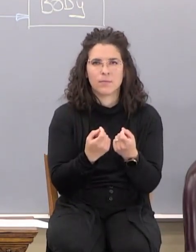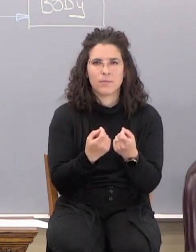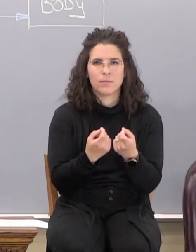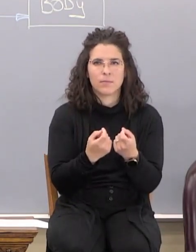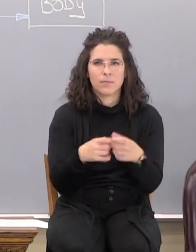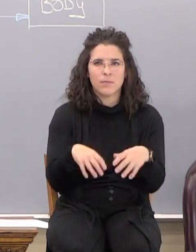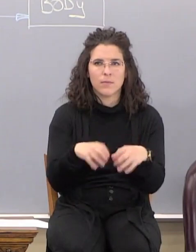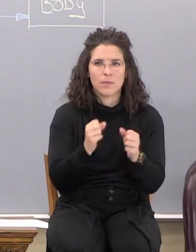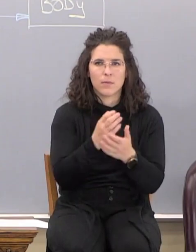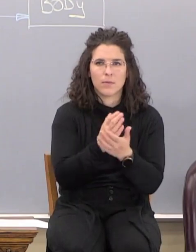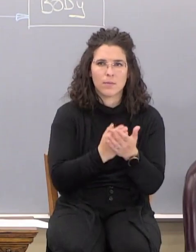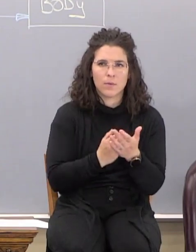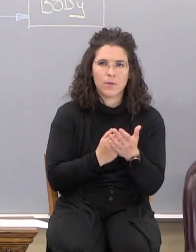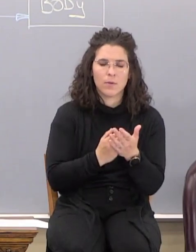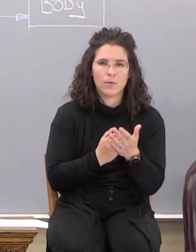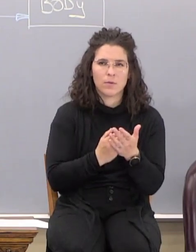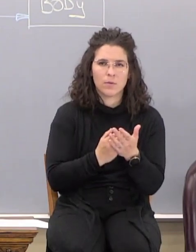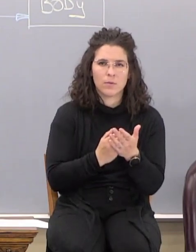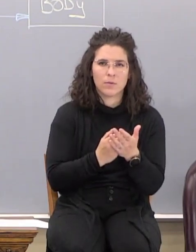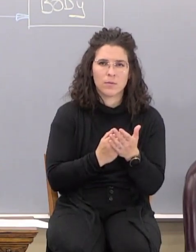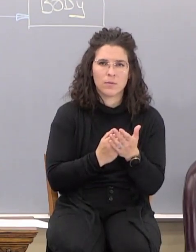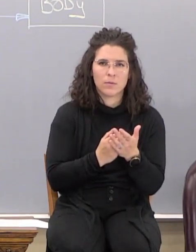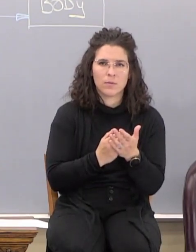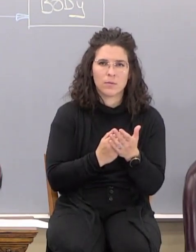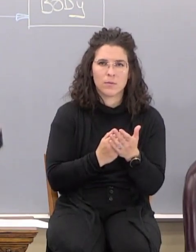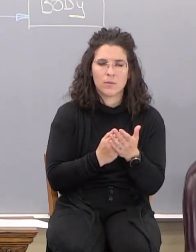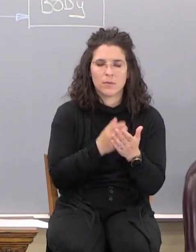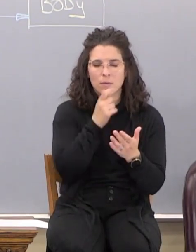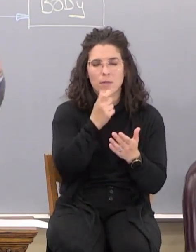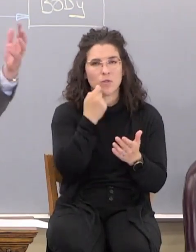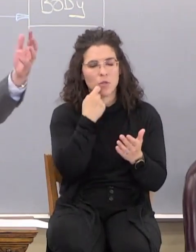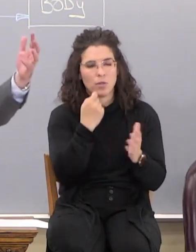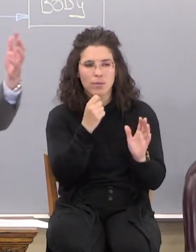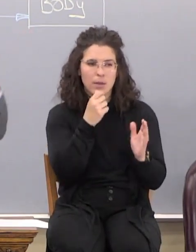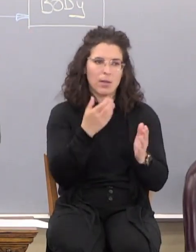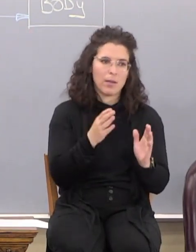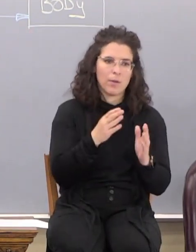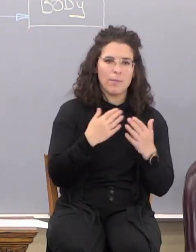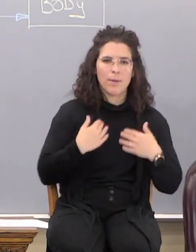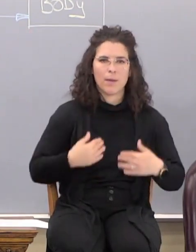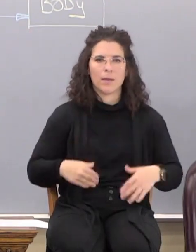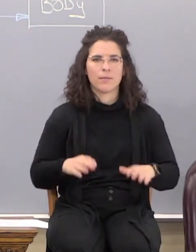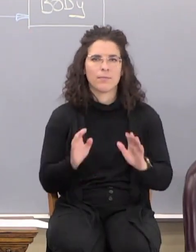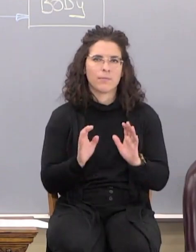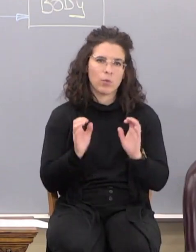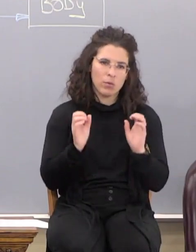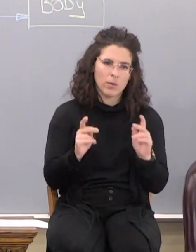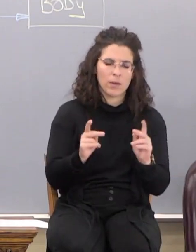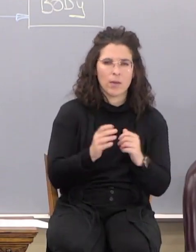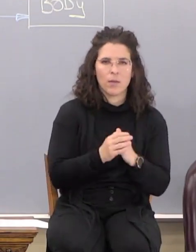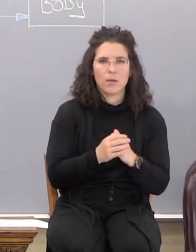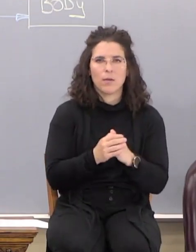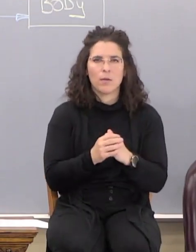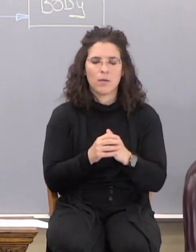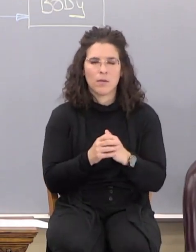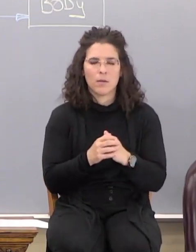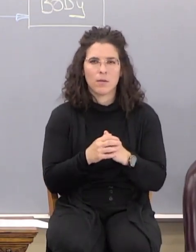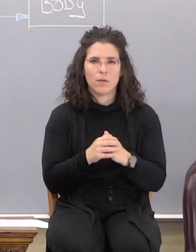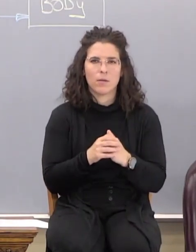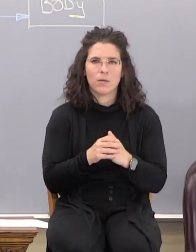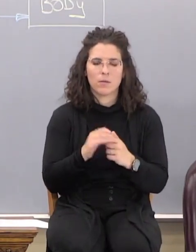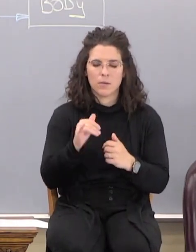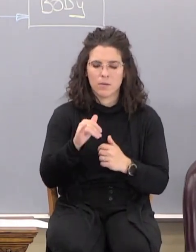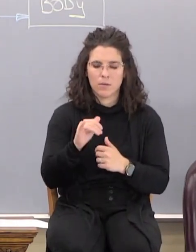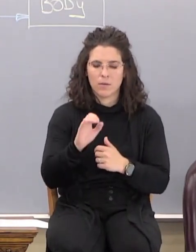it takes the parts of your body. It doesn't just, so it's not just, I'm not going to let my body, okay, you're not going to yield